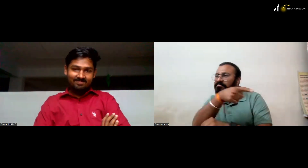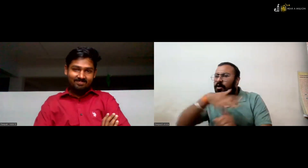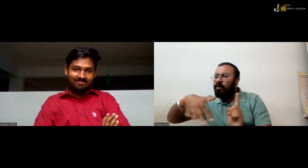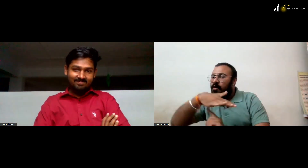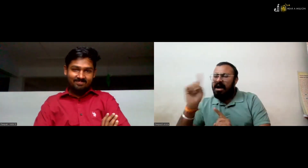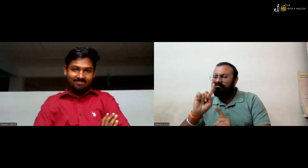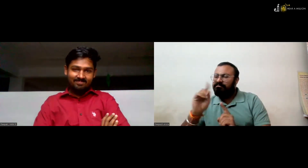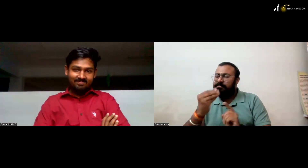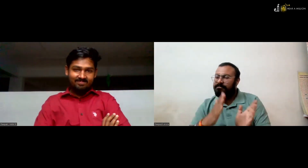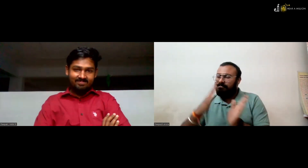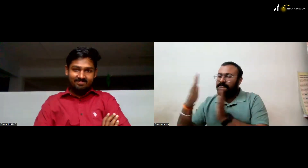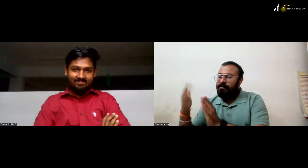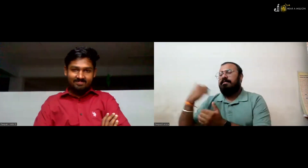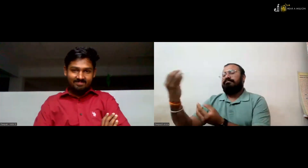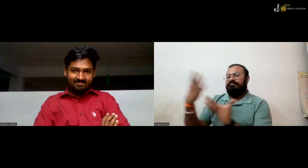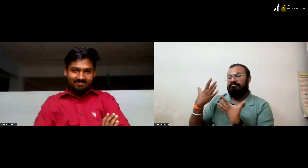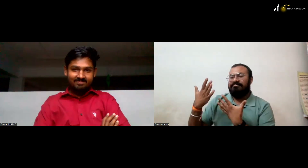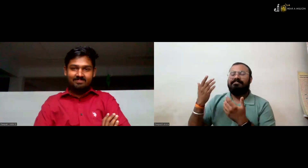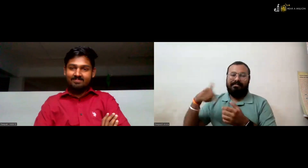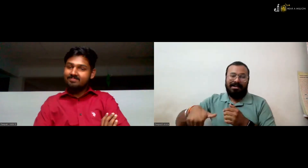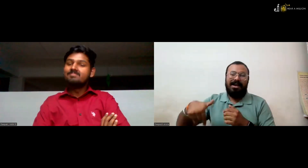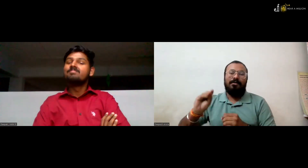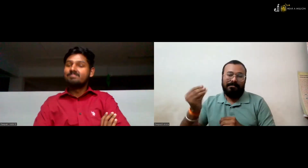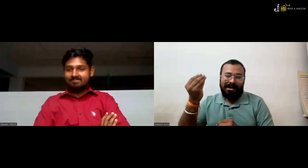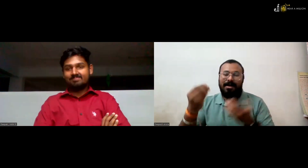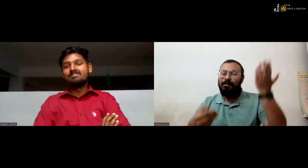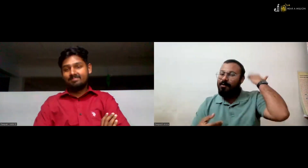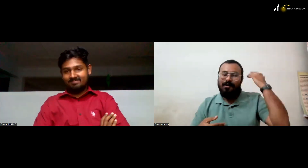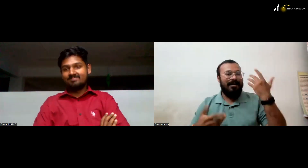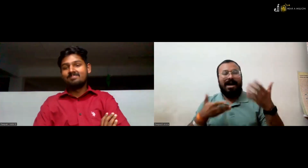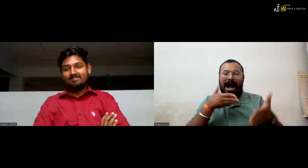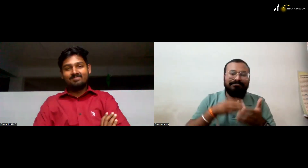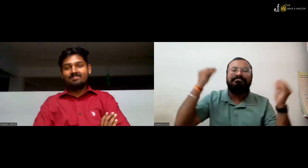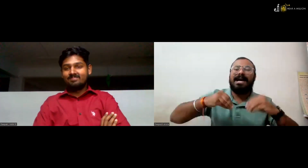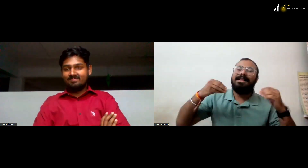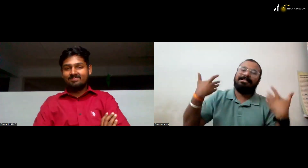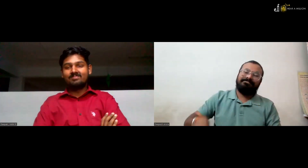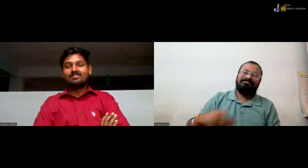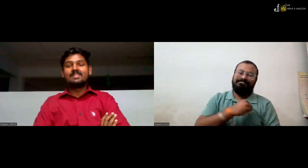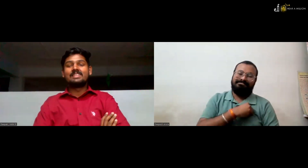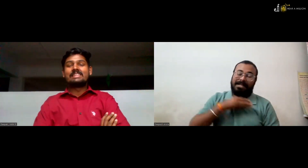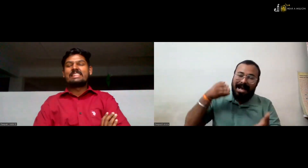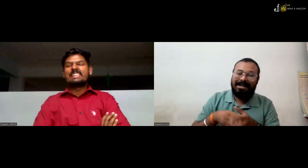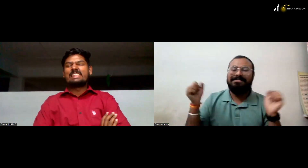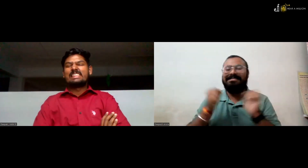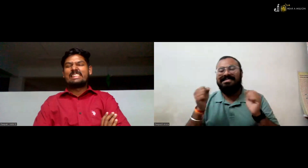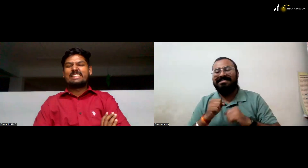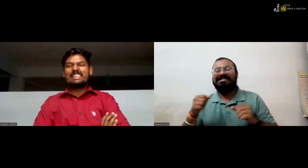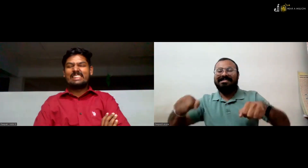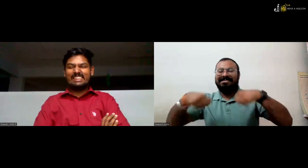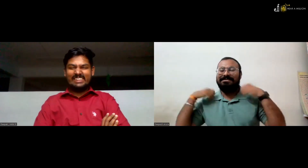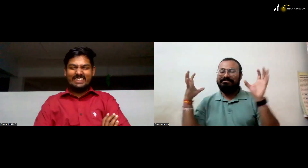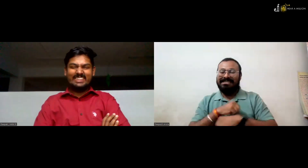like researched on the Google. I just shared the experience of my friends, that what is the experience of those places and kind